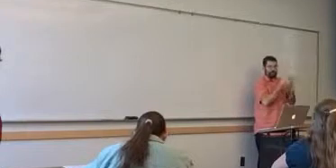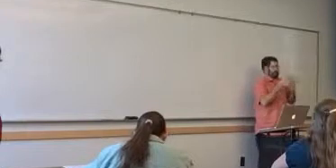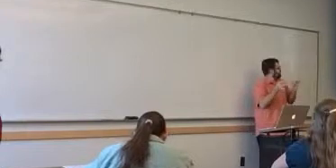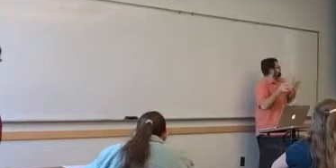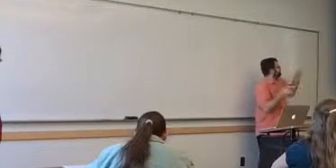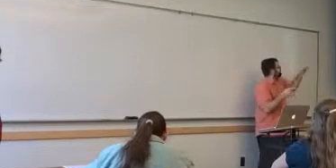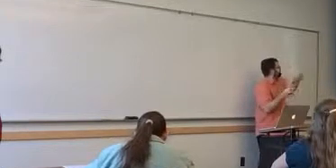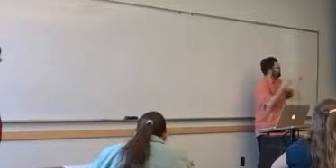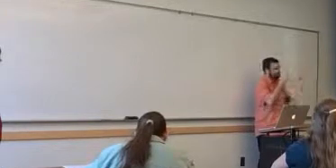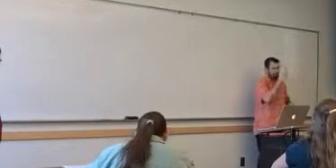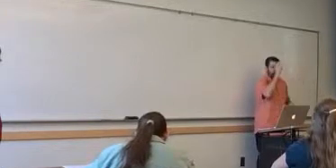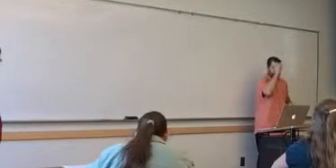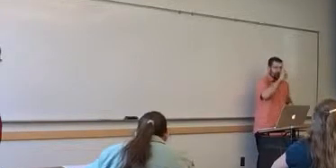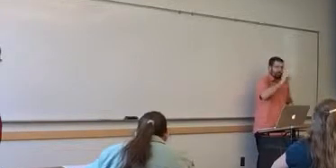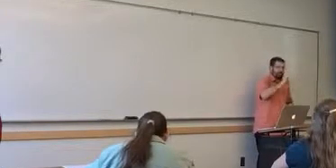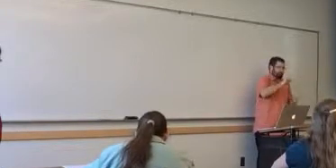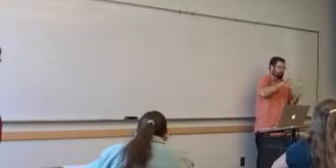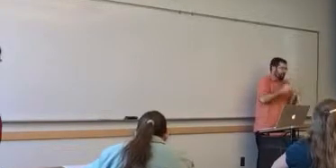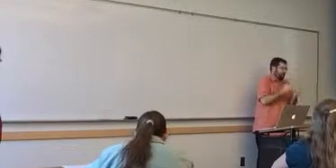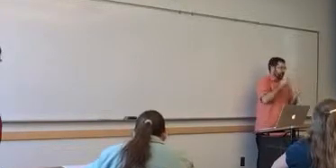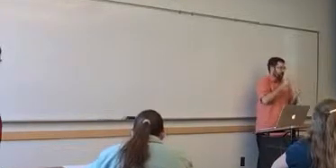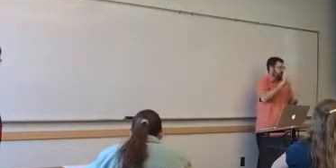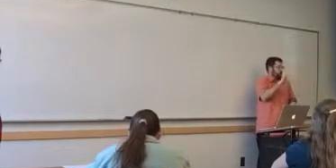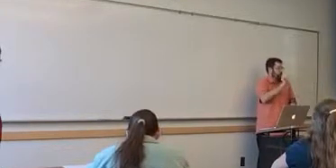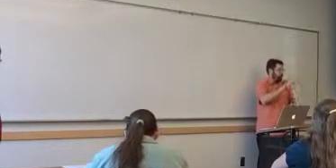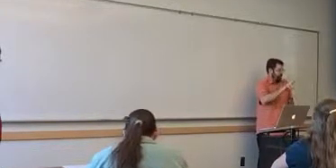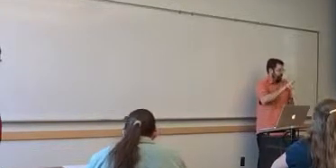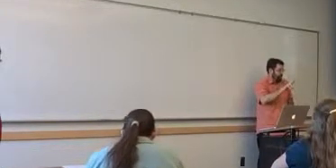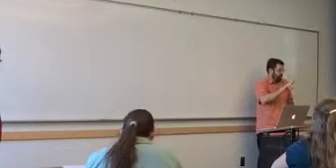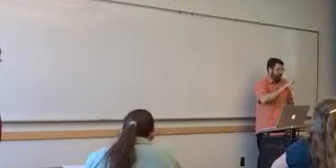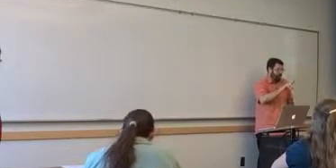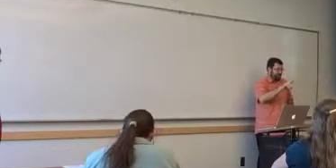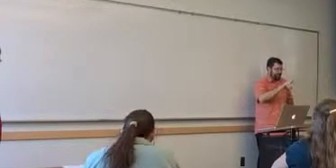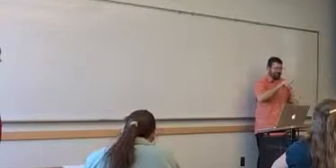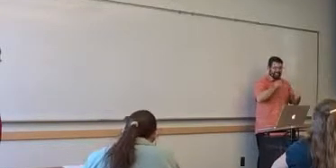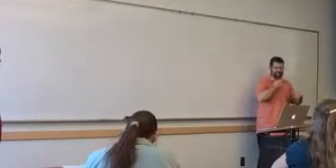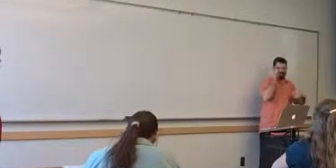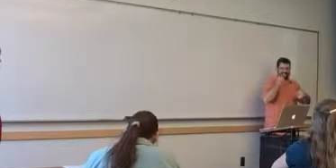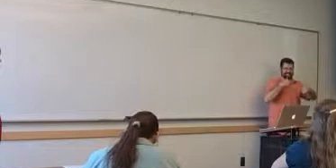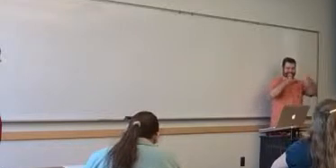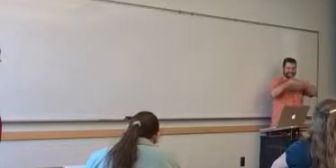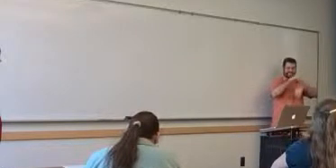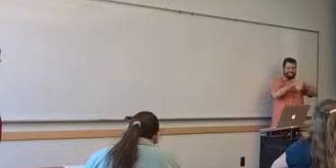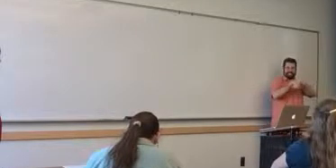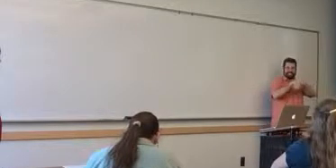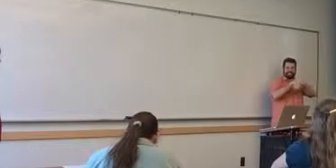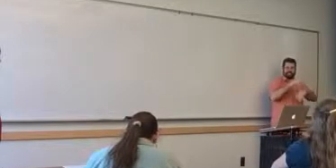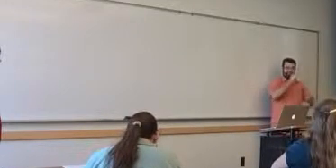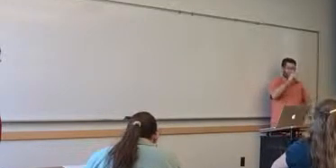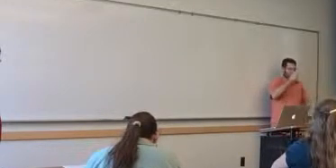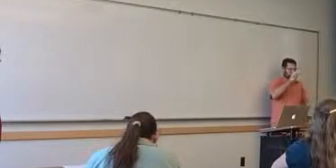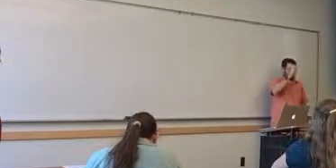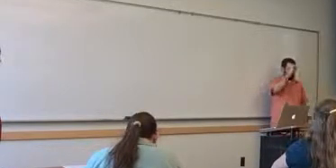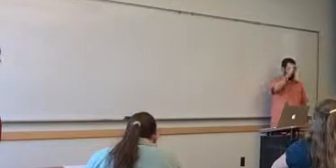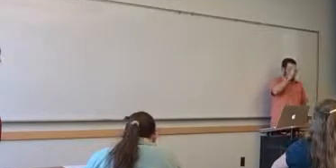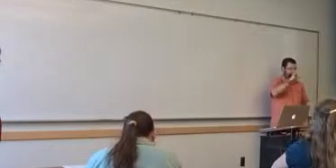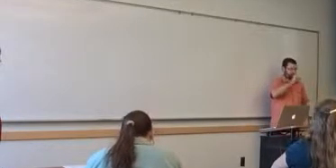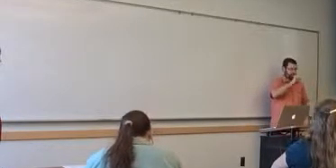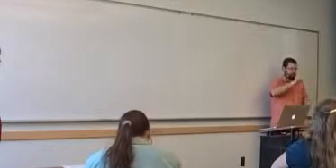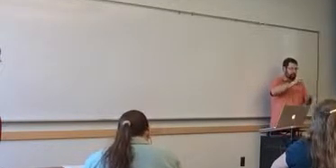So for example, you might say a sentence something like, the boy is behind the car. Well, in sign language, you know, well, again,